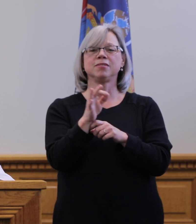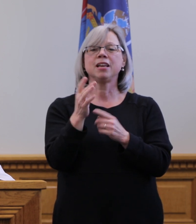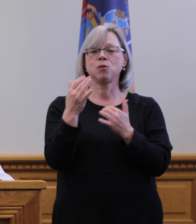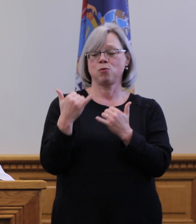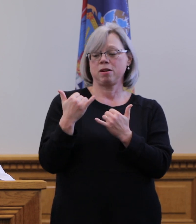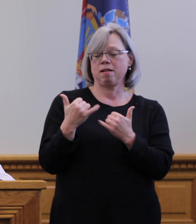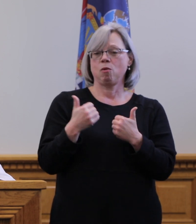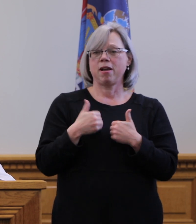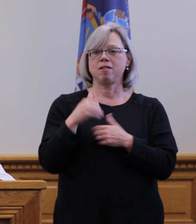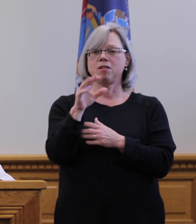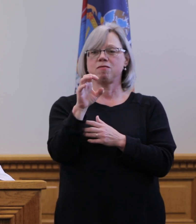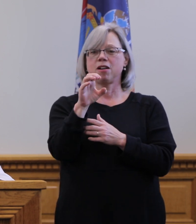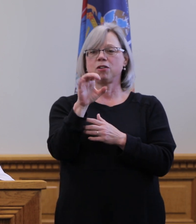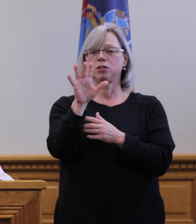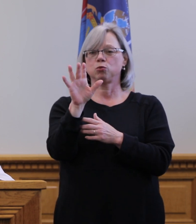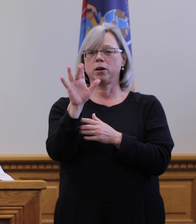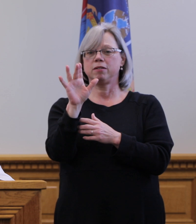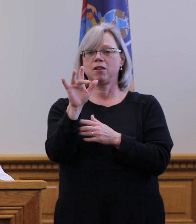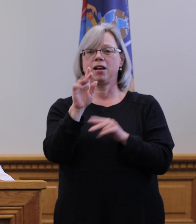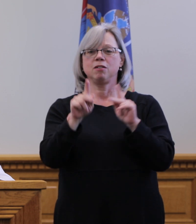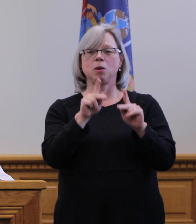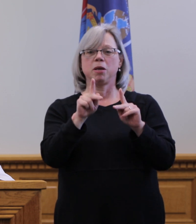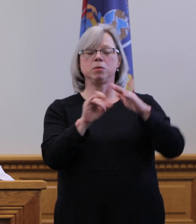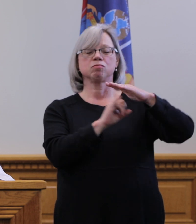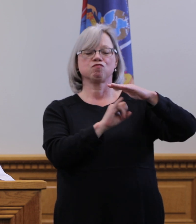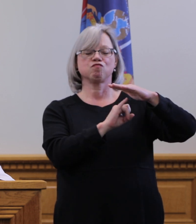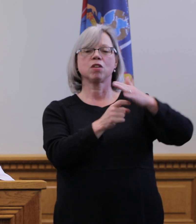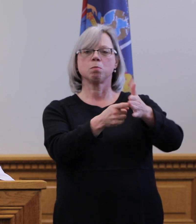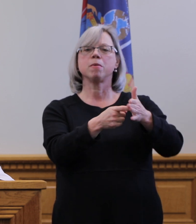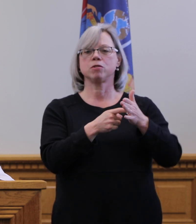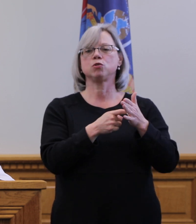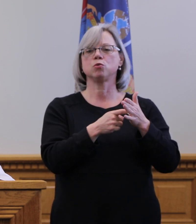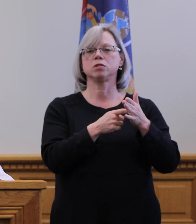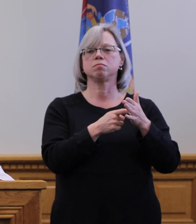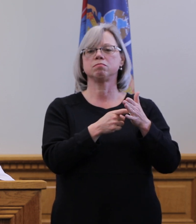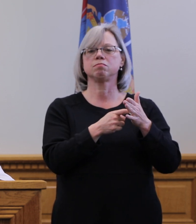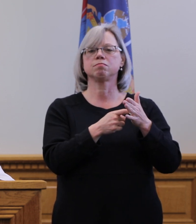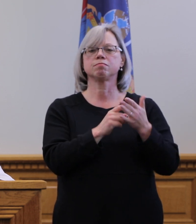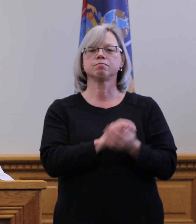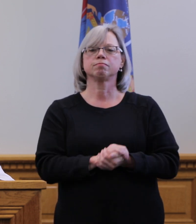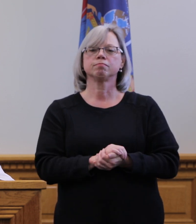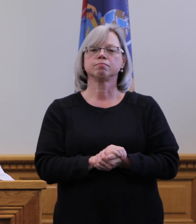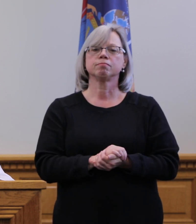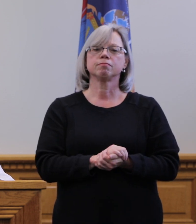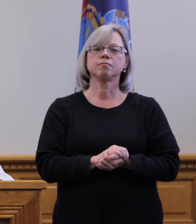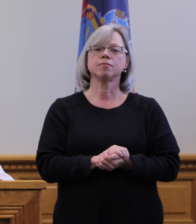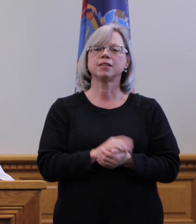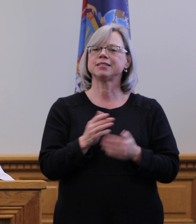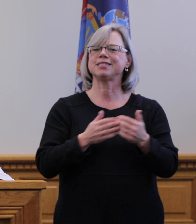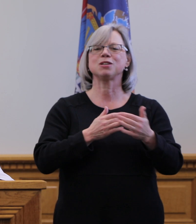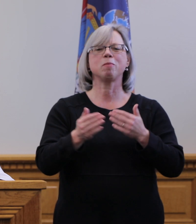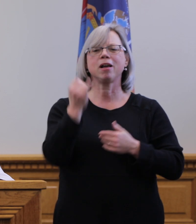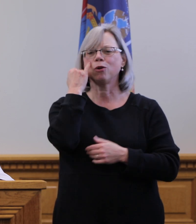currently have 525 residents in mandatory quarantine or isolation. Regardless